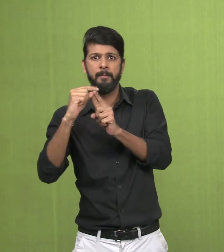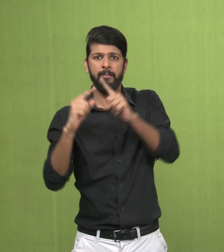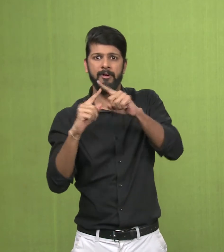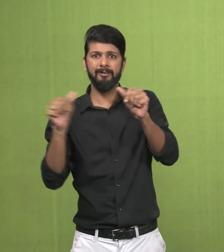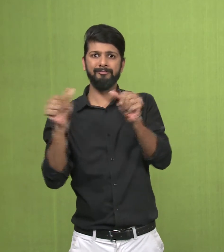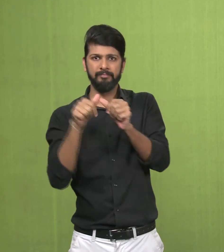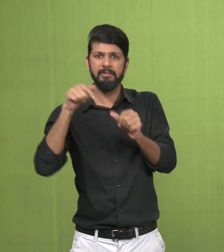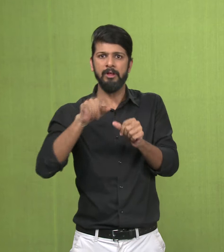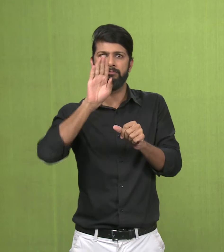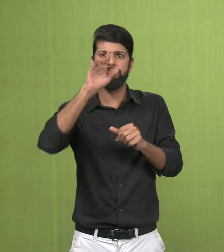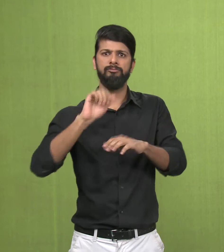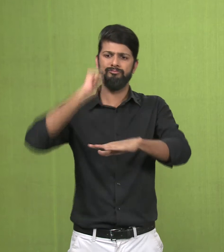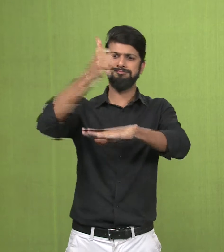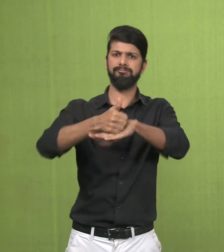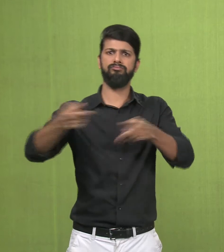Chandragupta Maurya